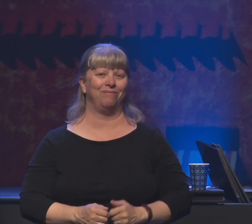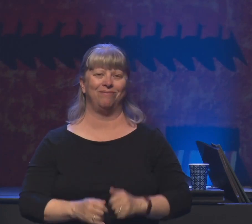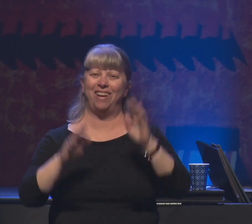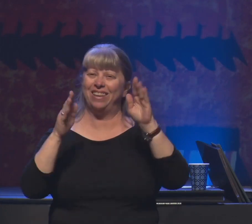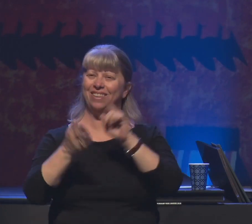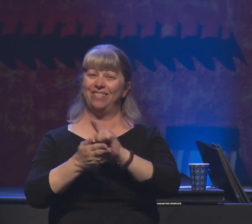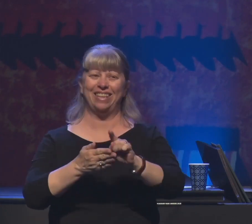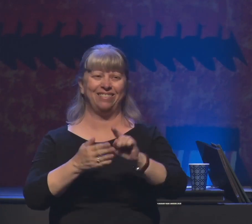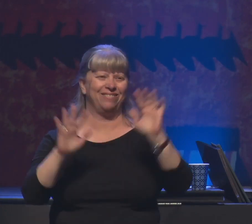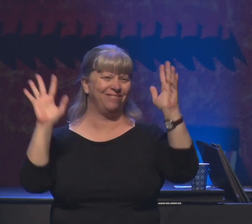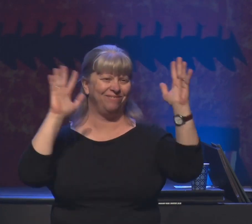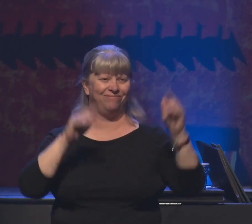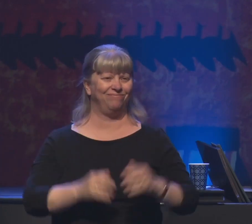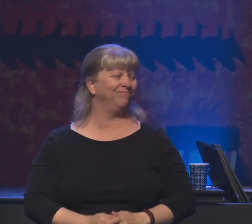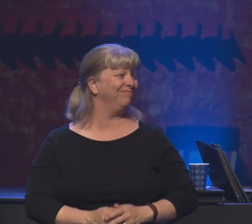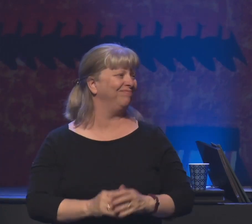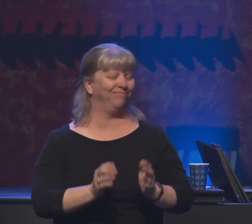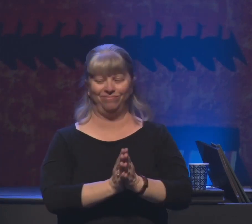awesome week, everybody.